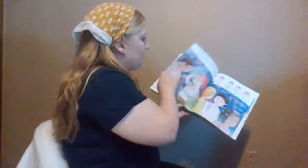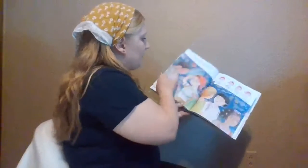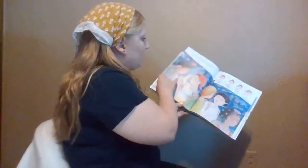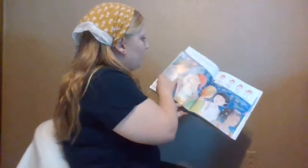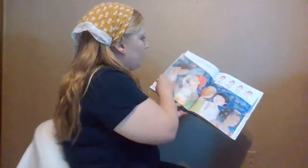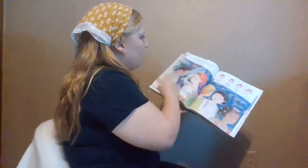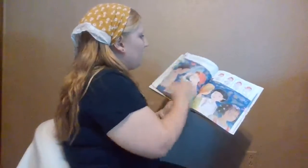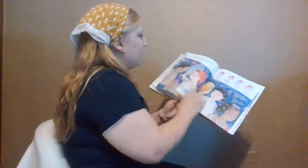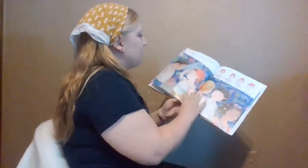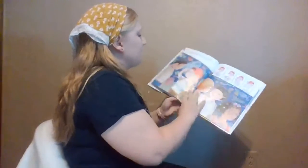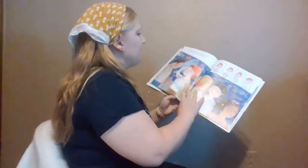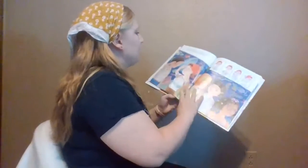All right.